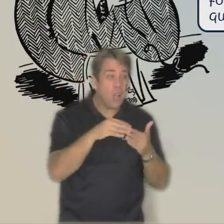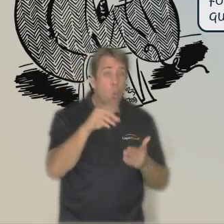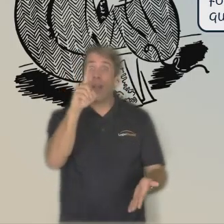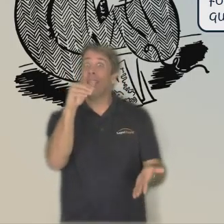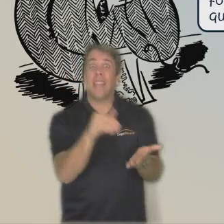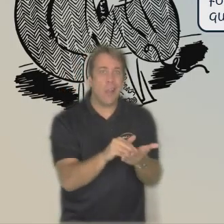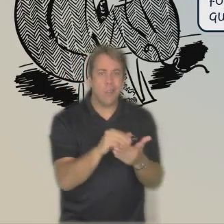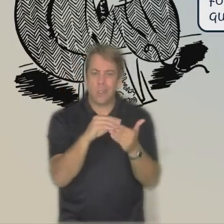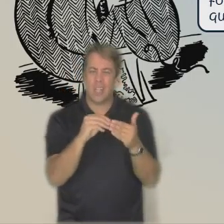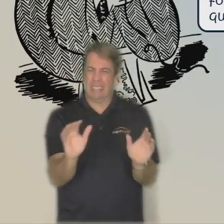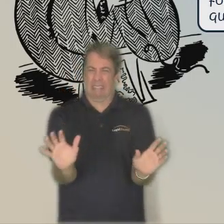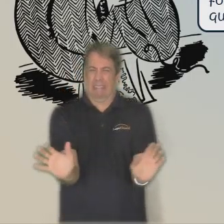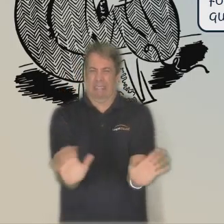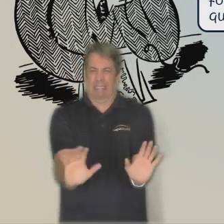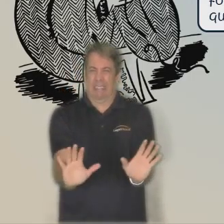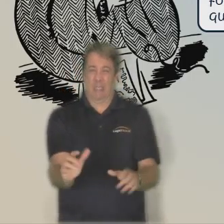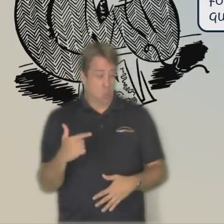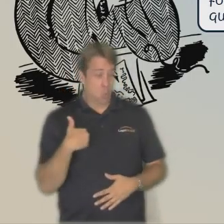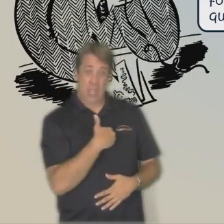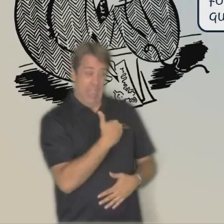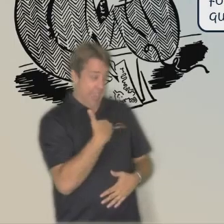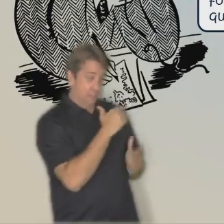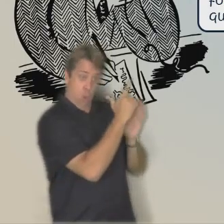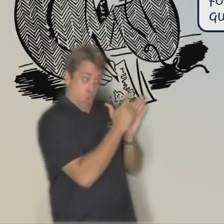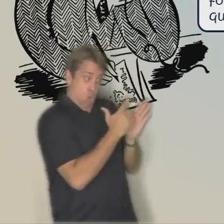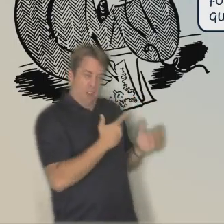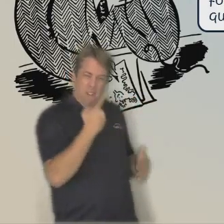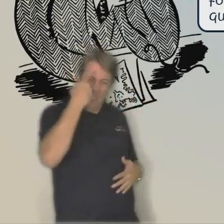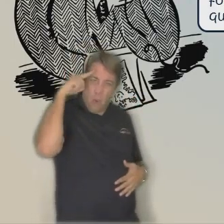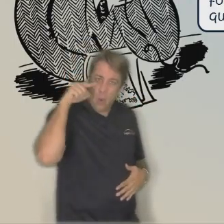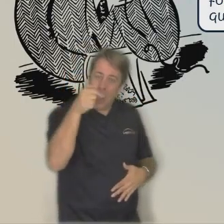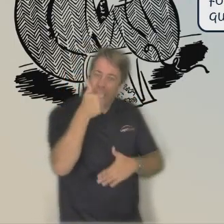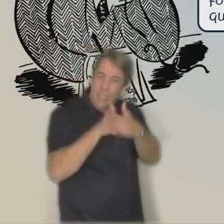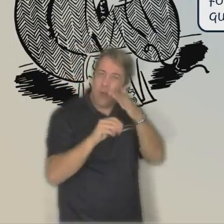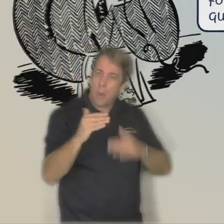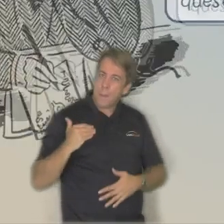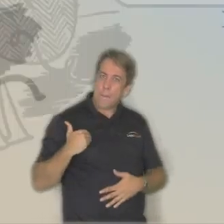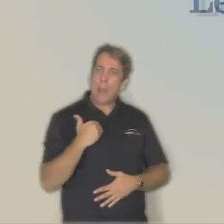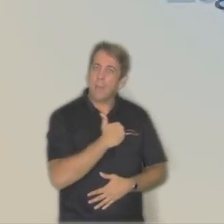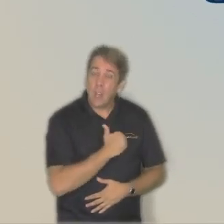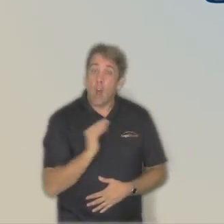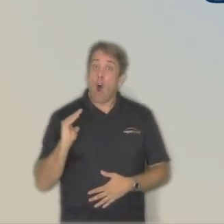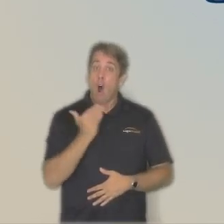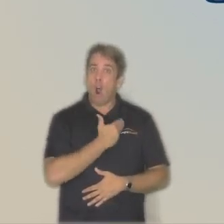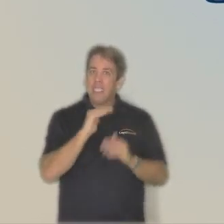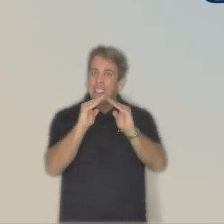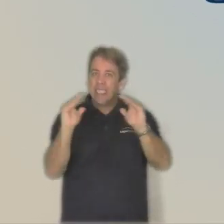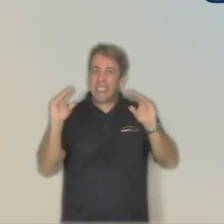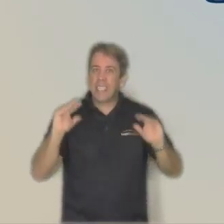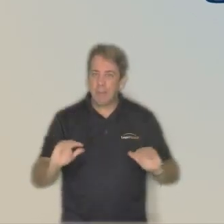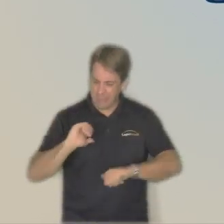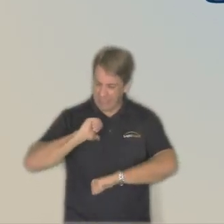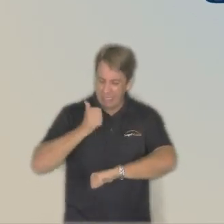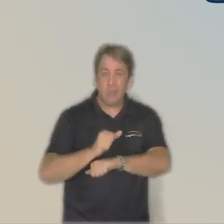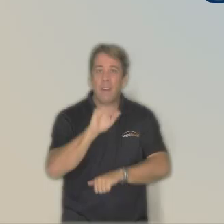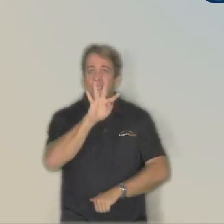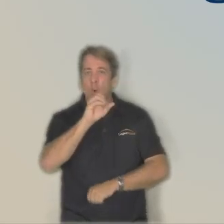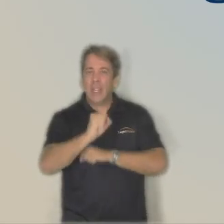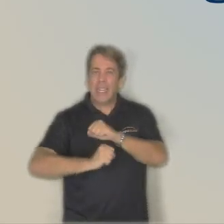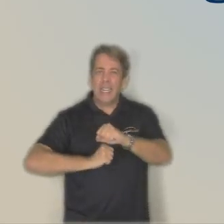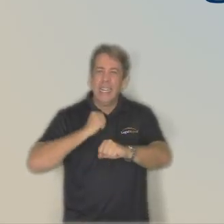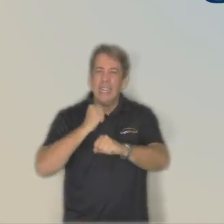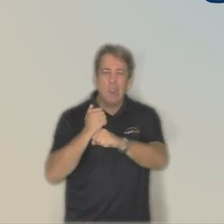most every attorney would charge per month for the services that we've outlined, Legal Shield has a proprietary system developed